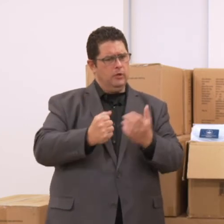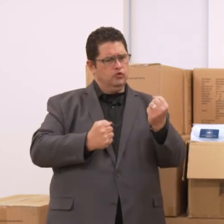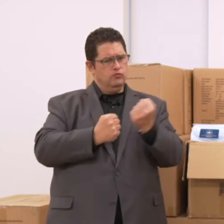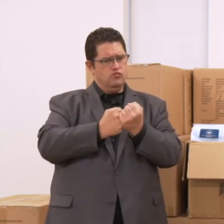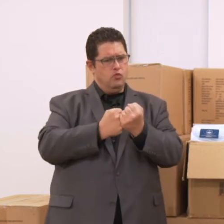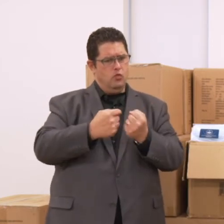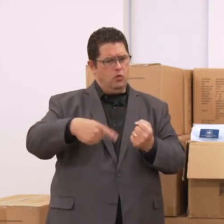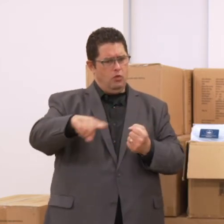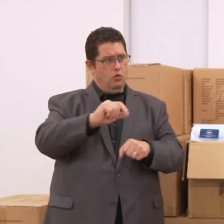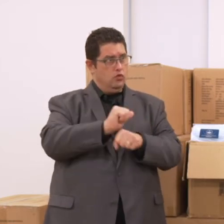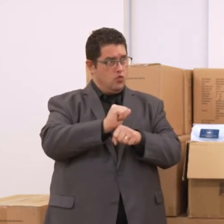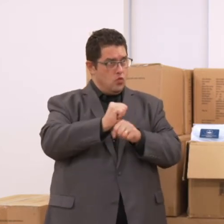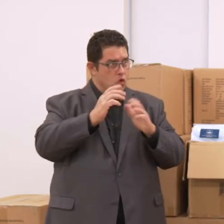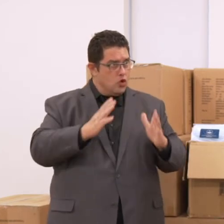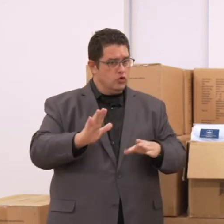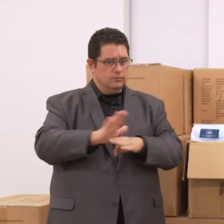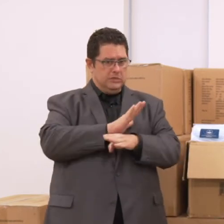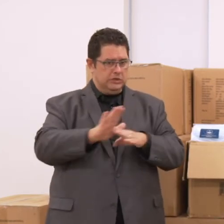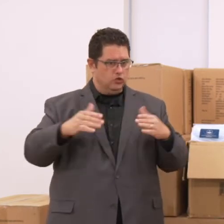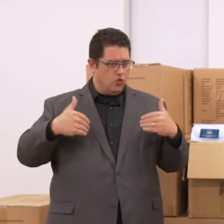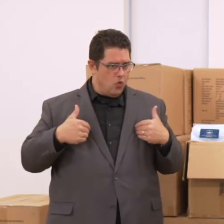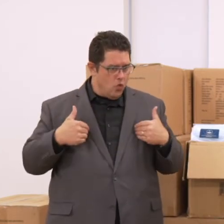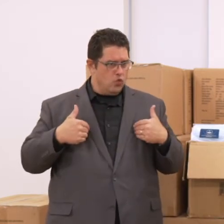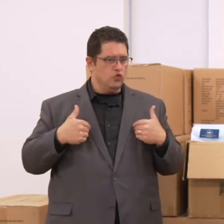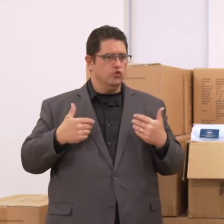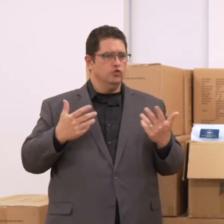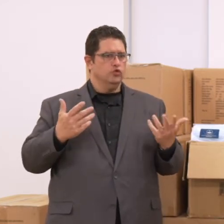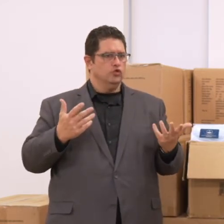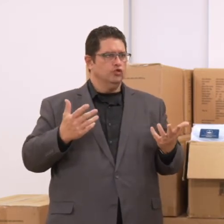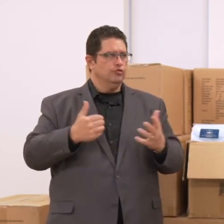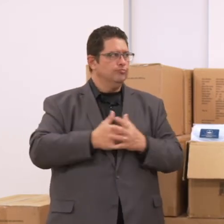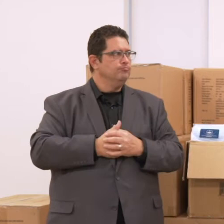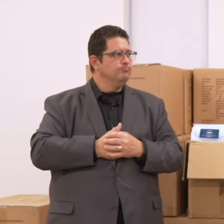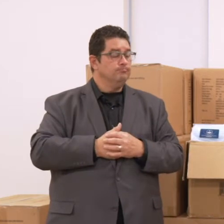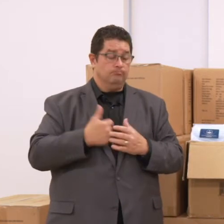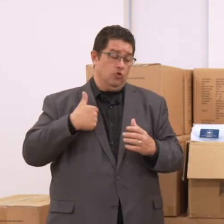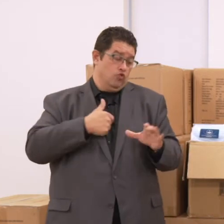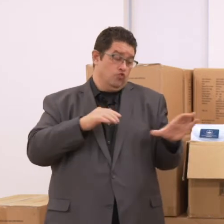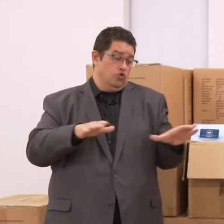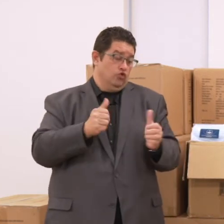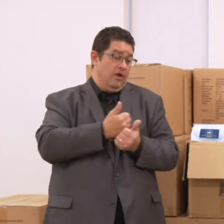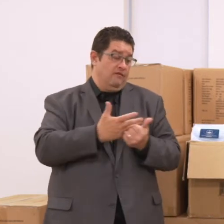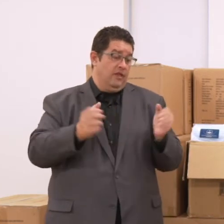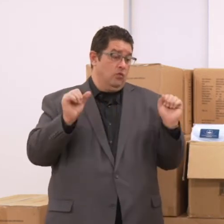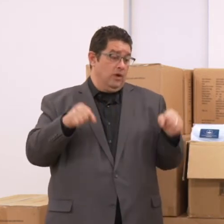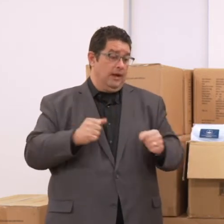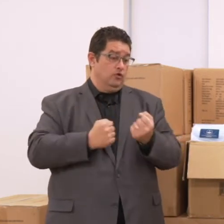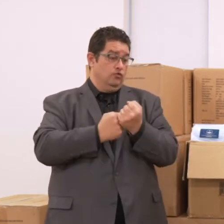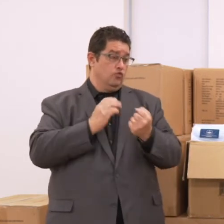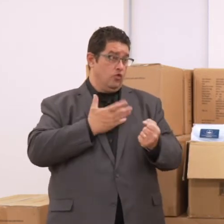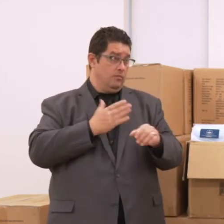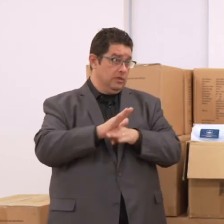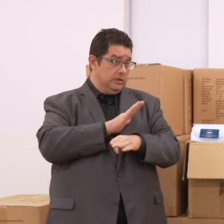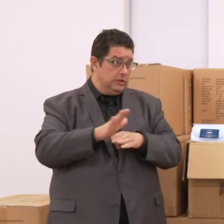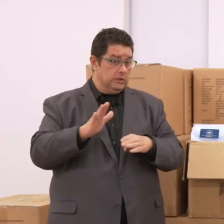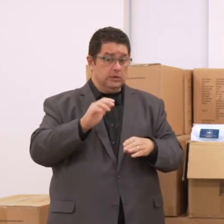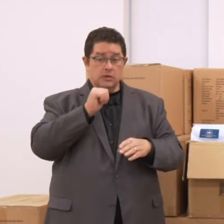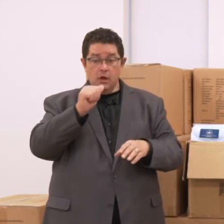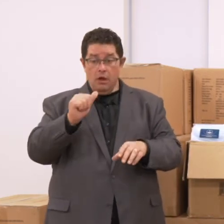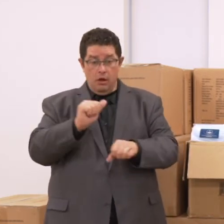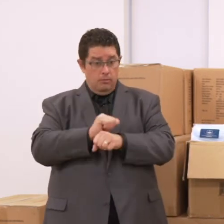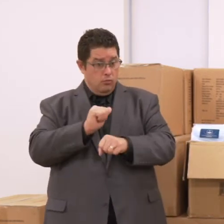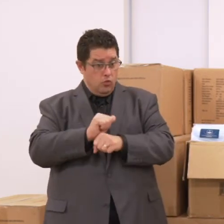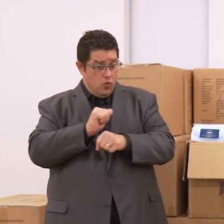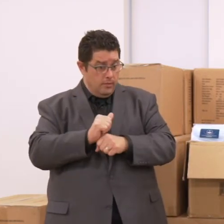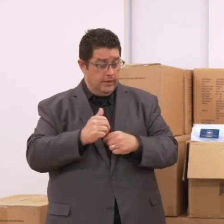support those workers, those business owners here in your community? Well, we're going to do everything we can to support our businesses, but unemployment benefits are